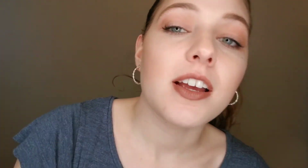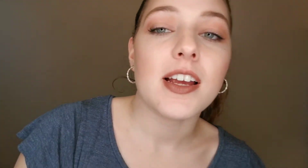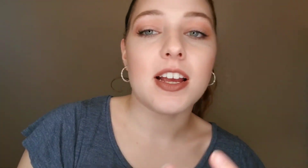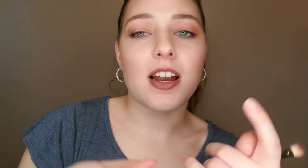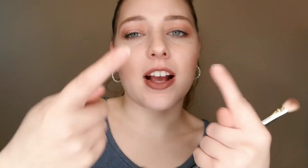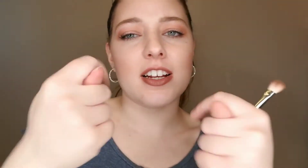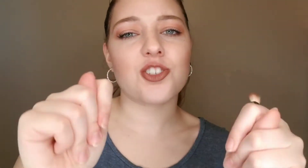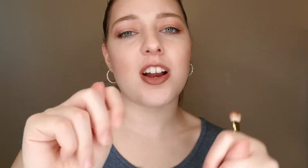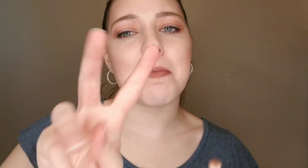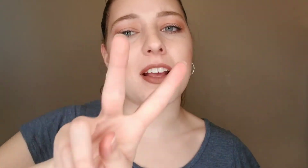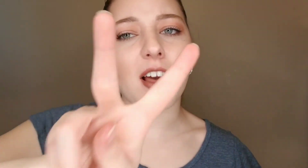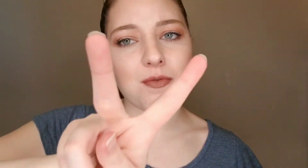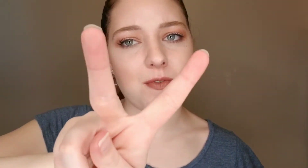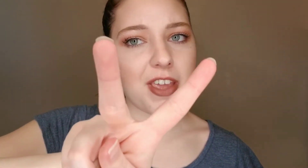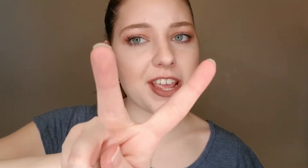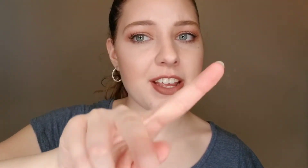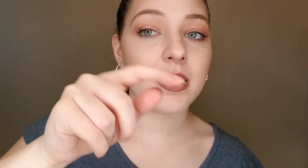And I'm going to try to make a V